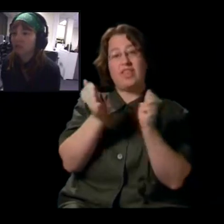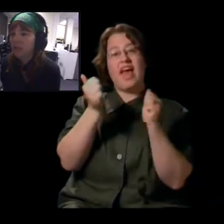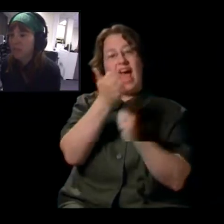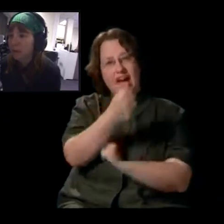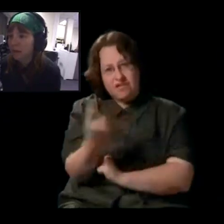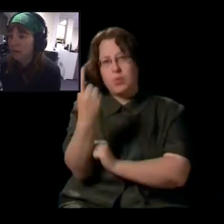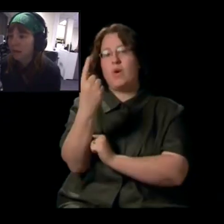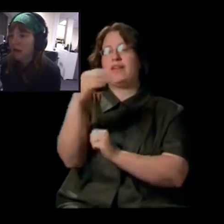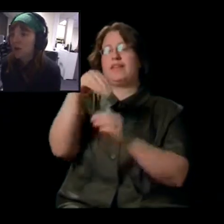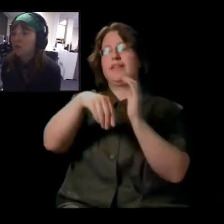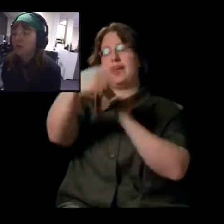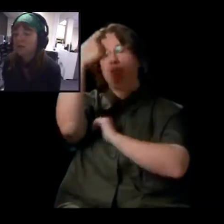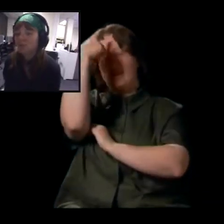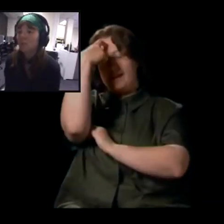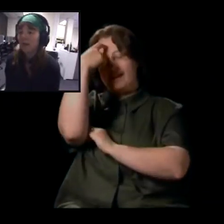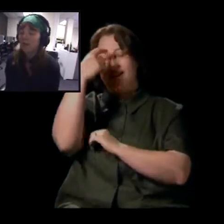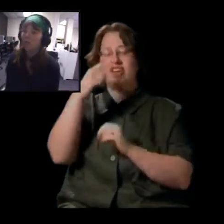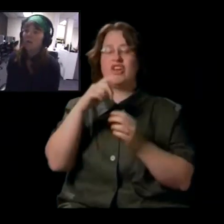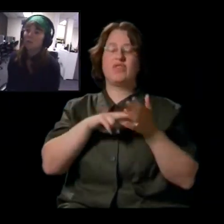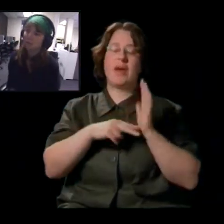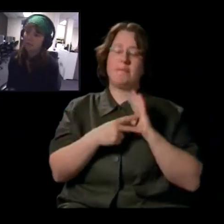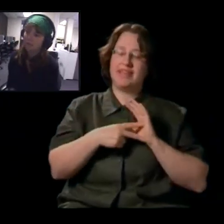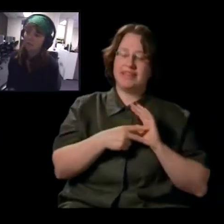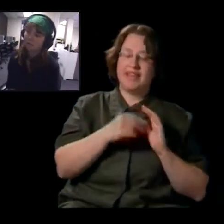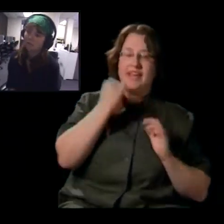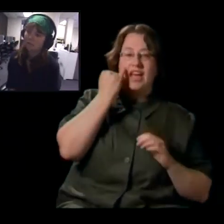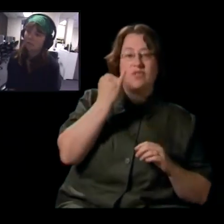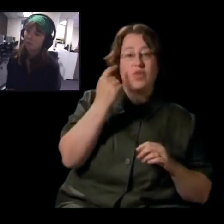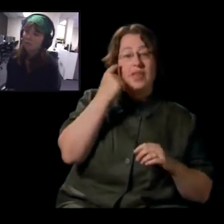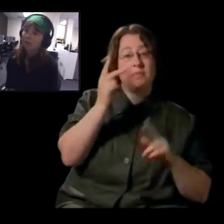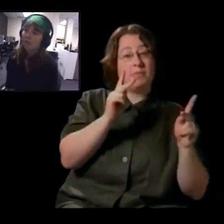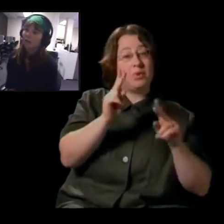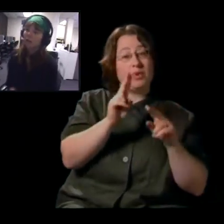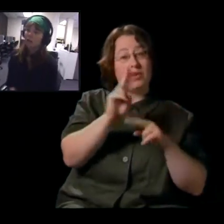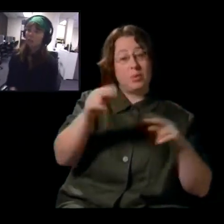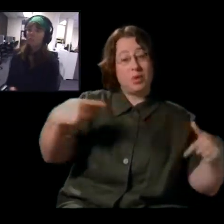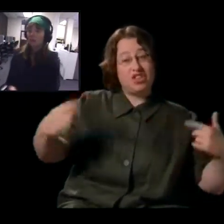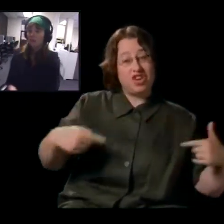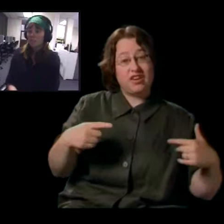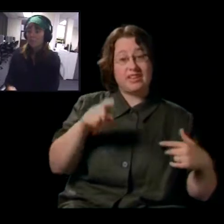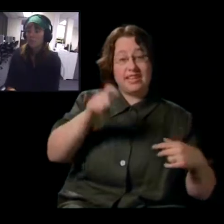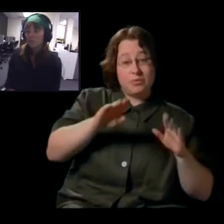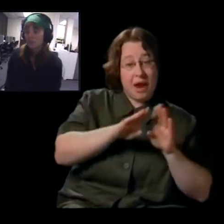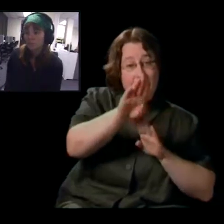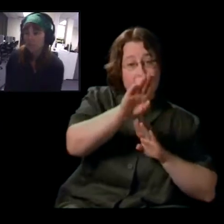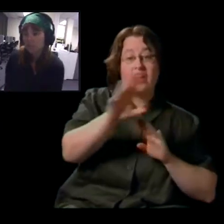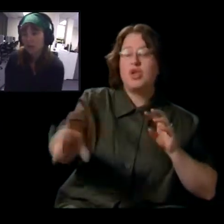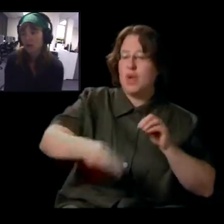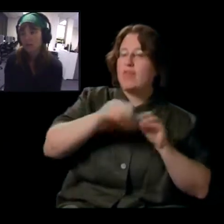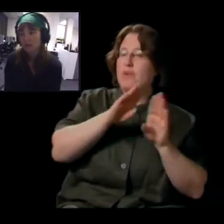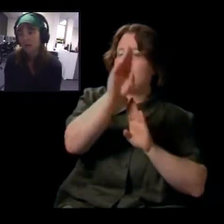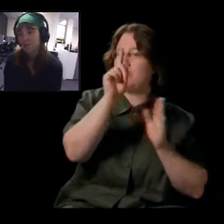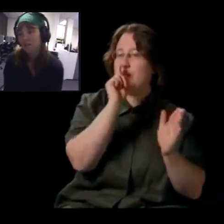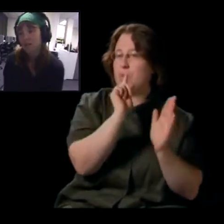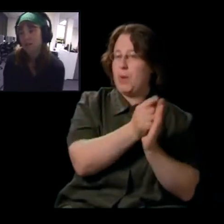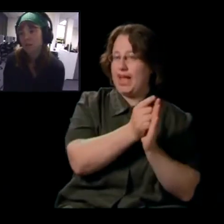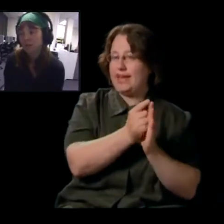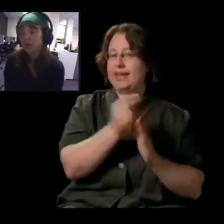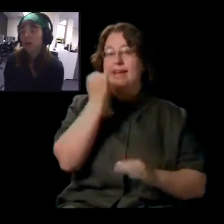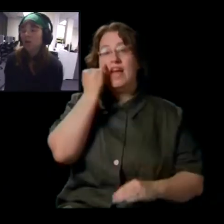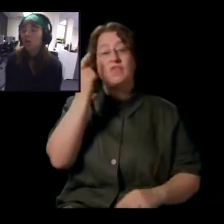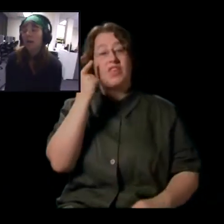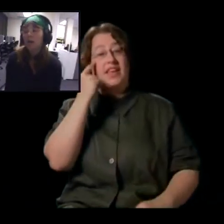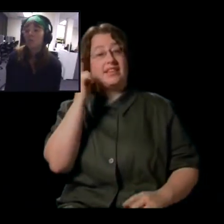you're building a building, you need to keep everyone in mind. Meaning, if you think a person with a wheelchair is going to come to this